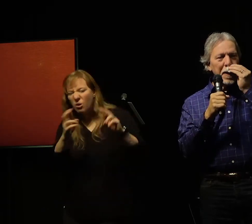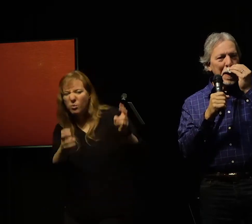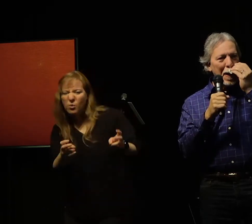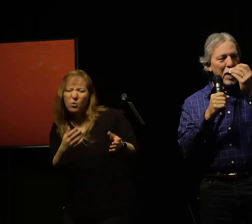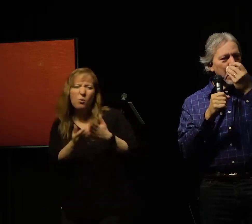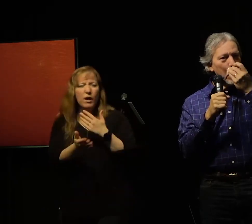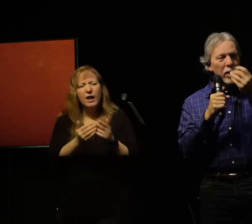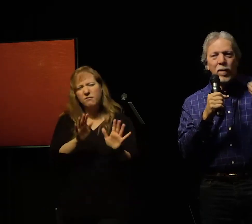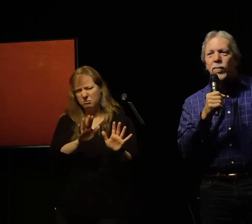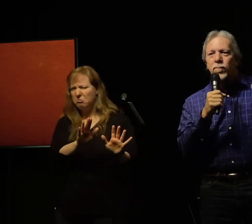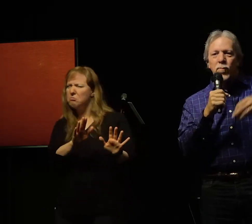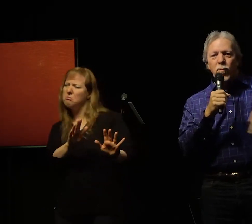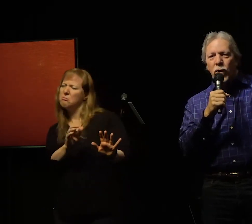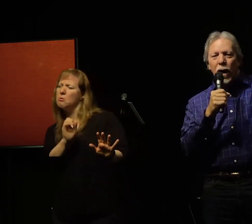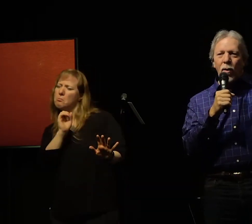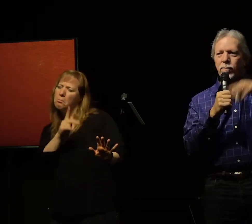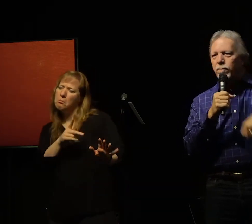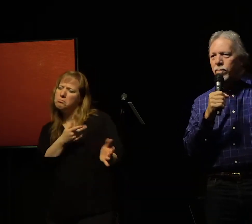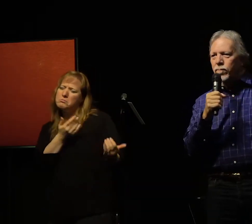something. You know,